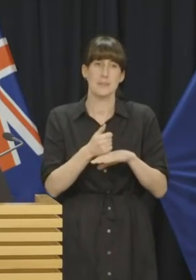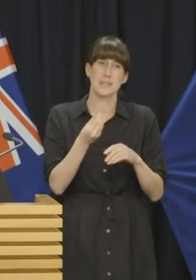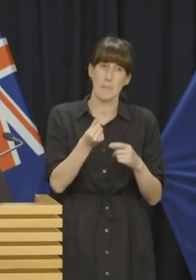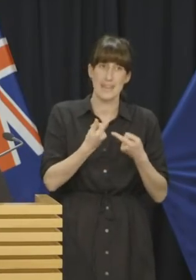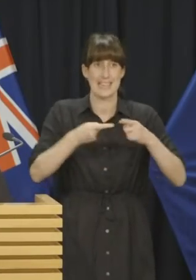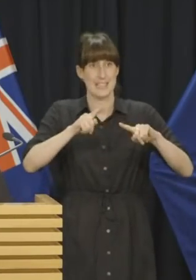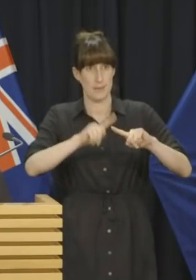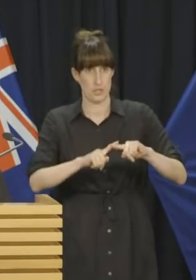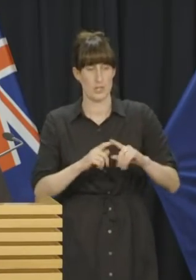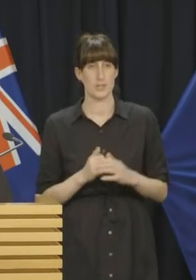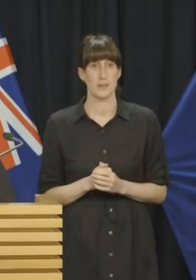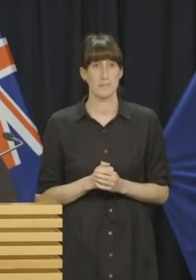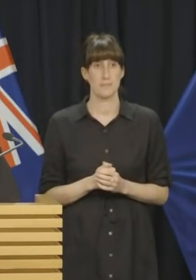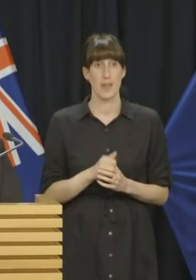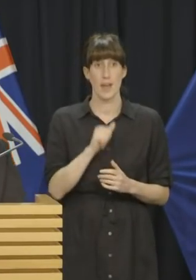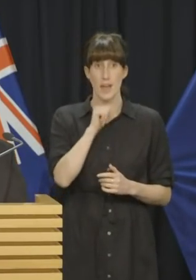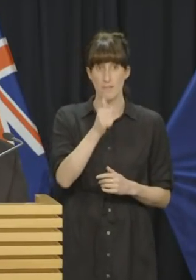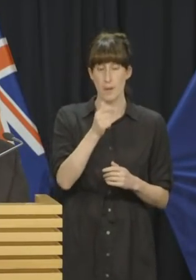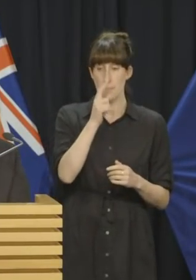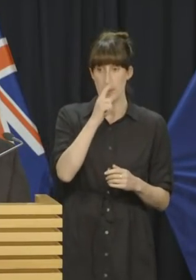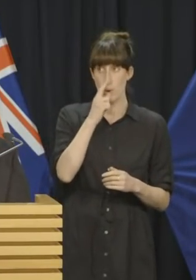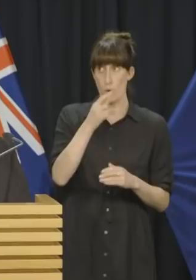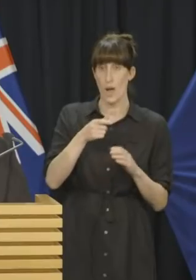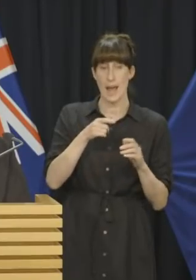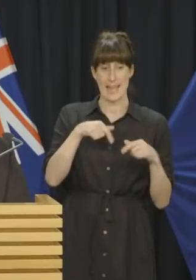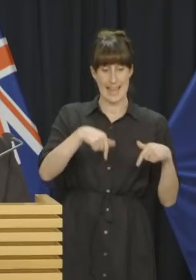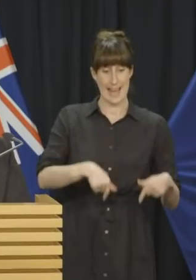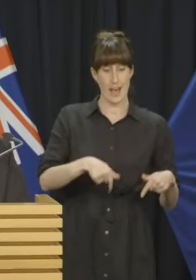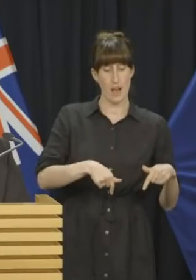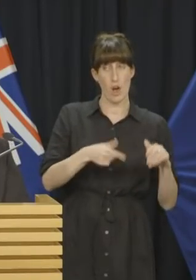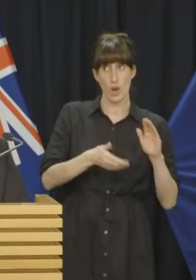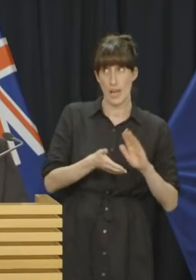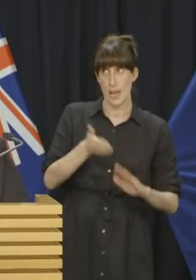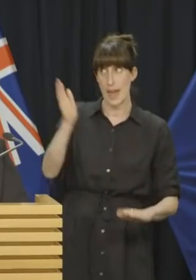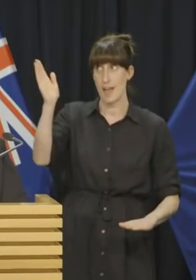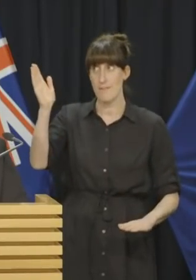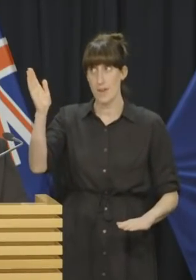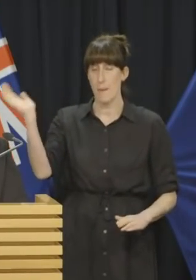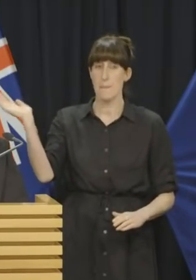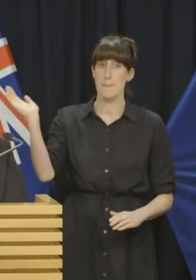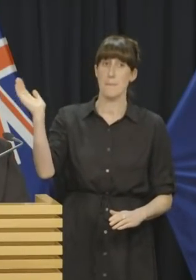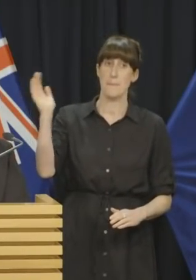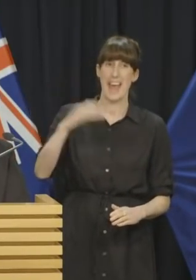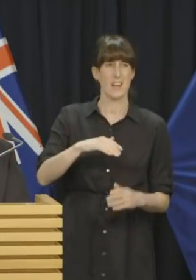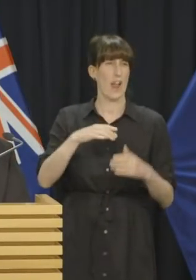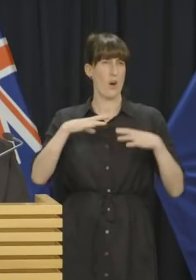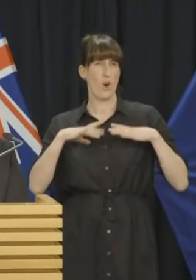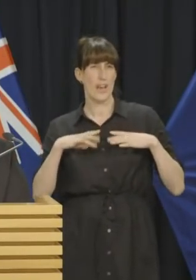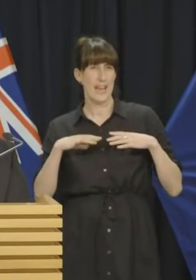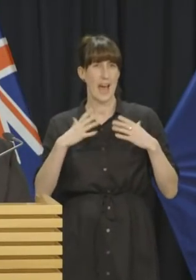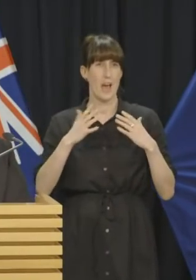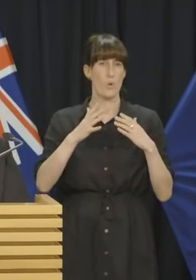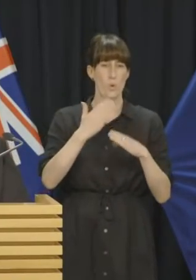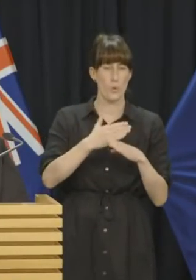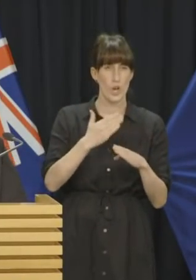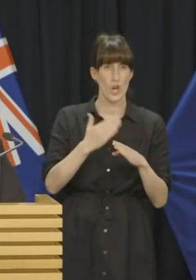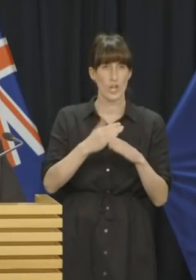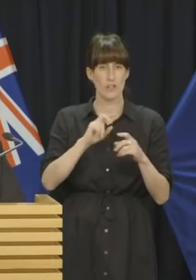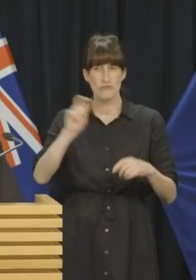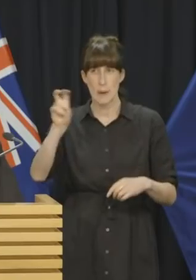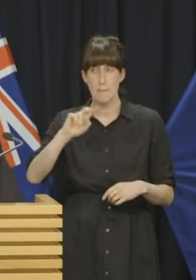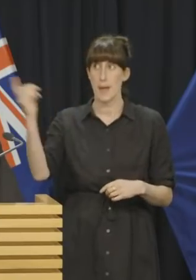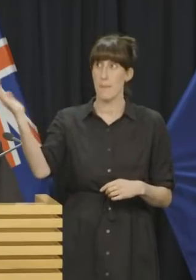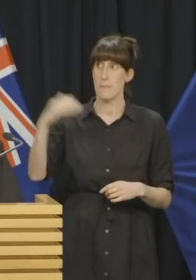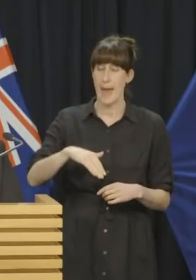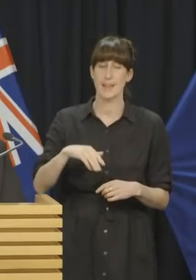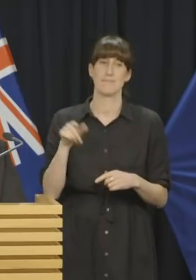than 90 days, and those who leave when the regulations come into force and return at a later date, will be charged for